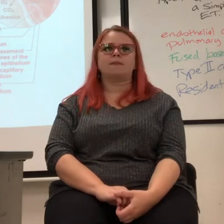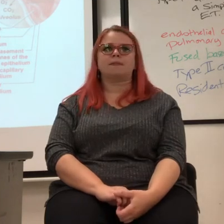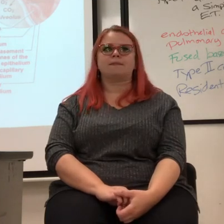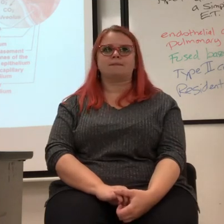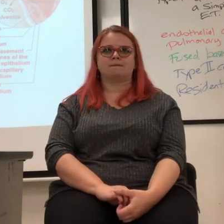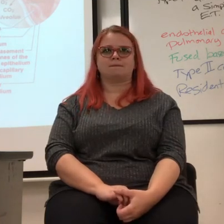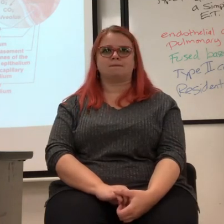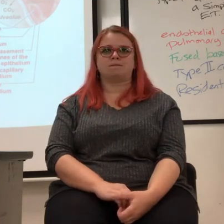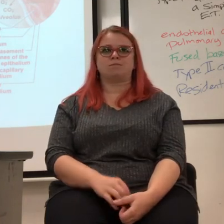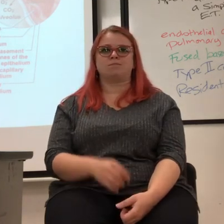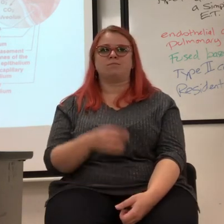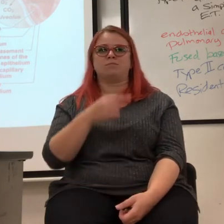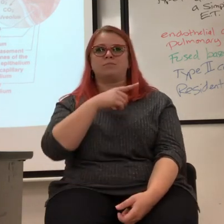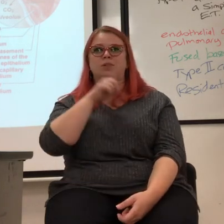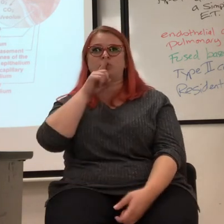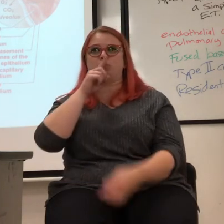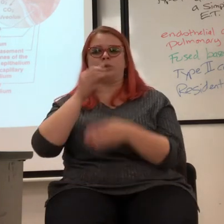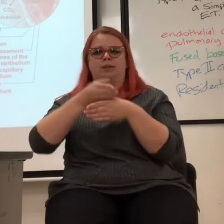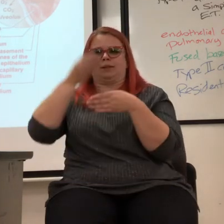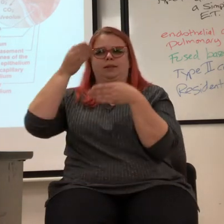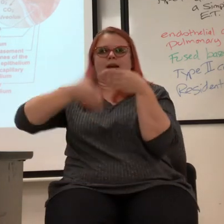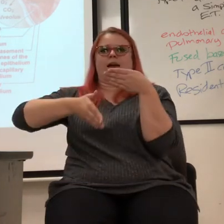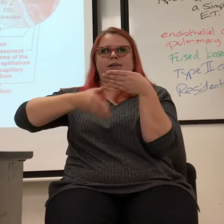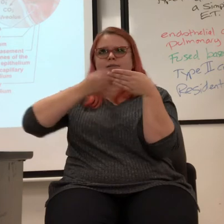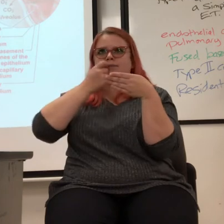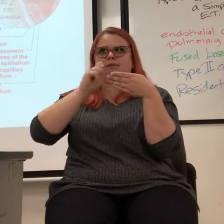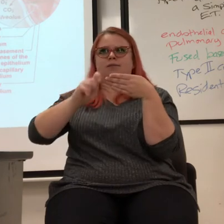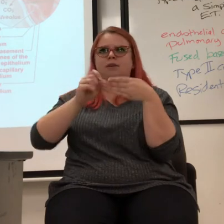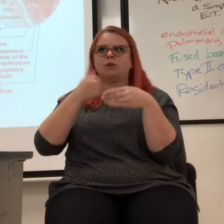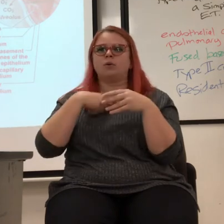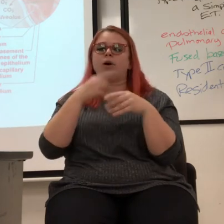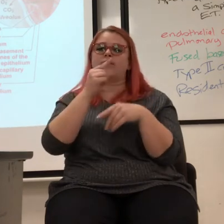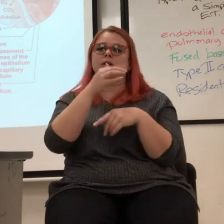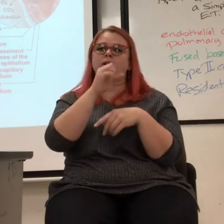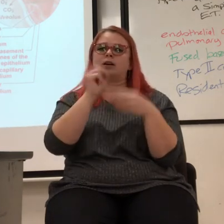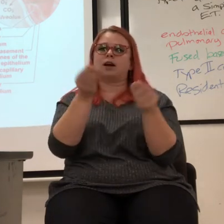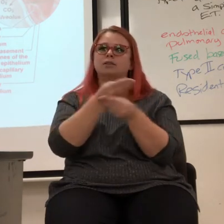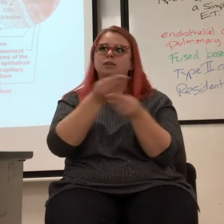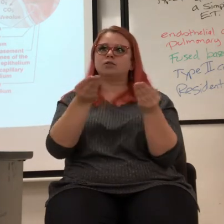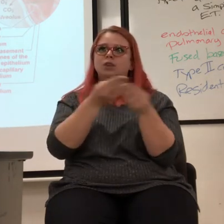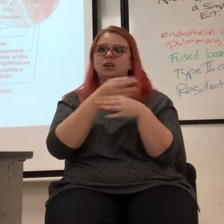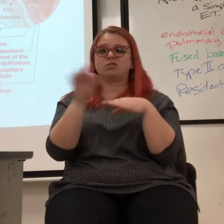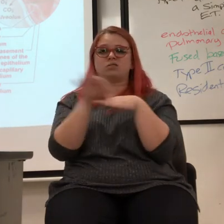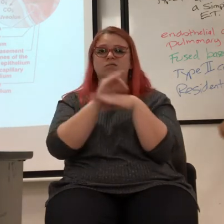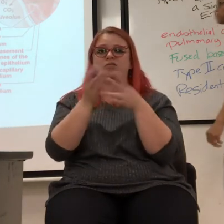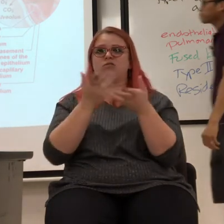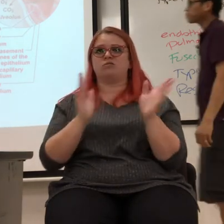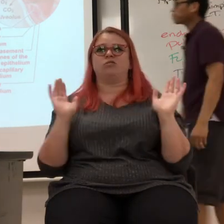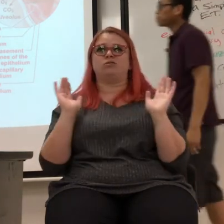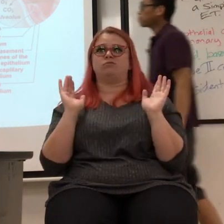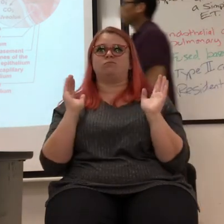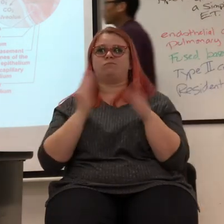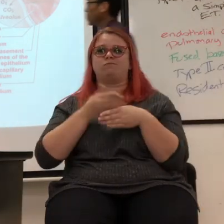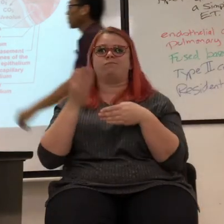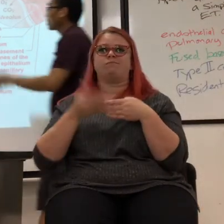But this is the dead end. This is, you get gas exchange and the function is complete.